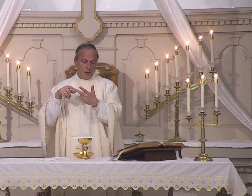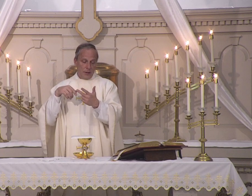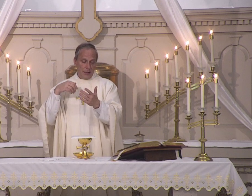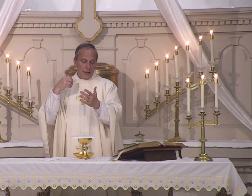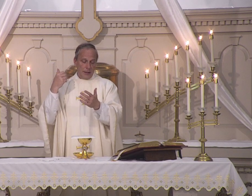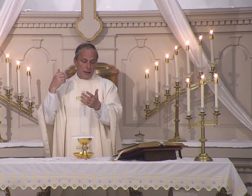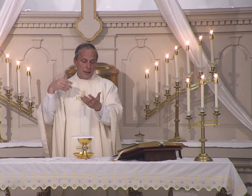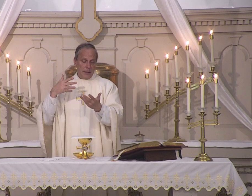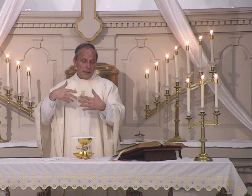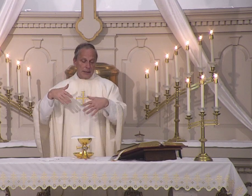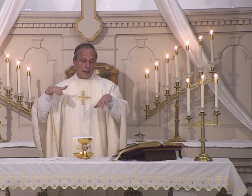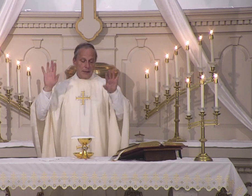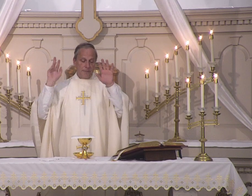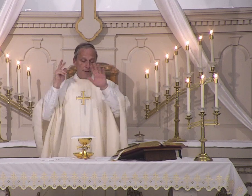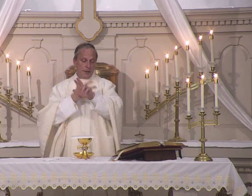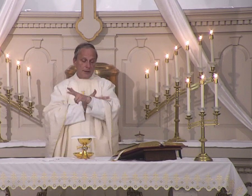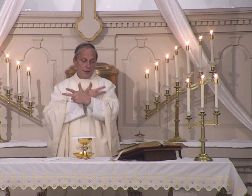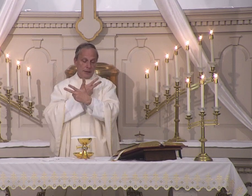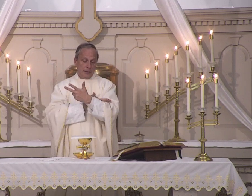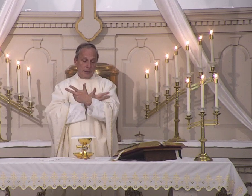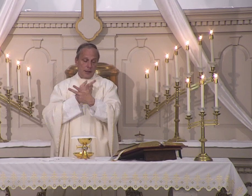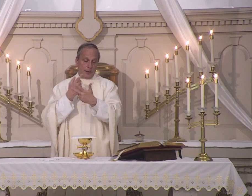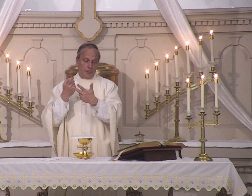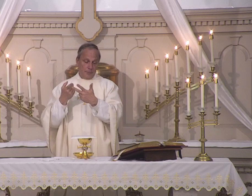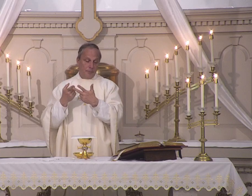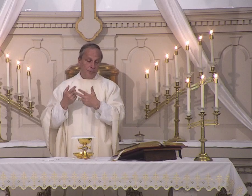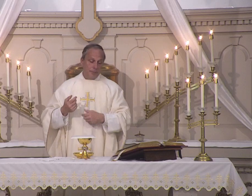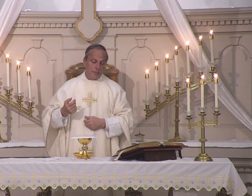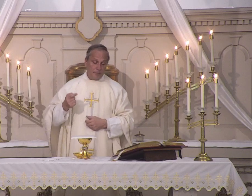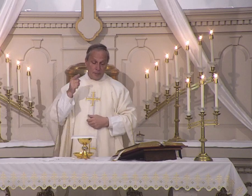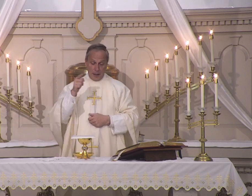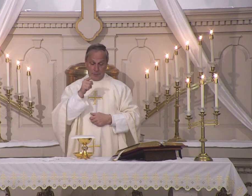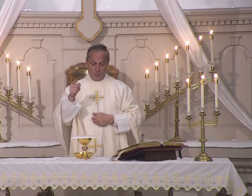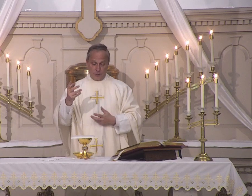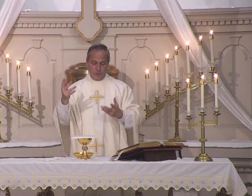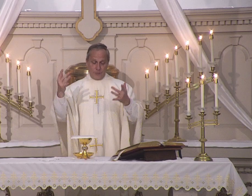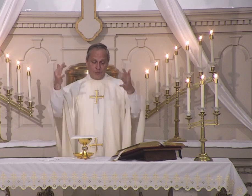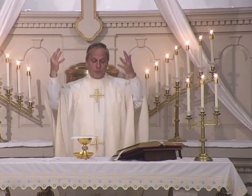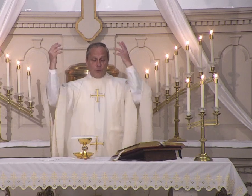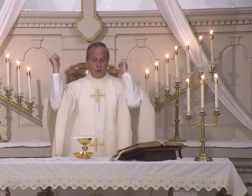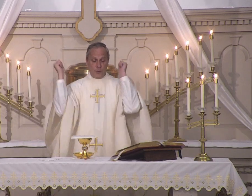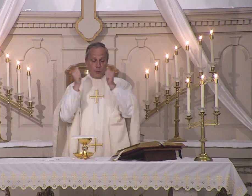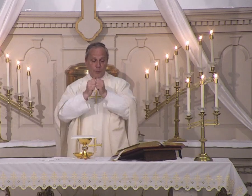the altar, and the lamb of sacrifice.